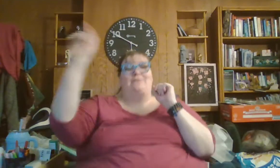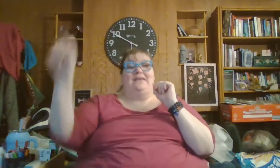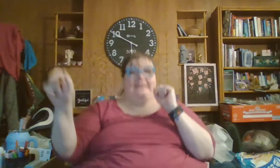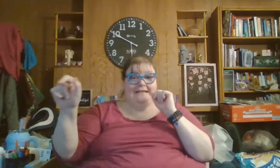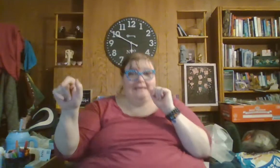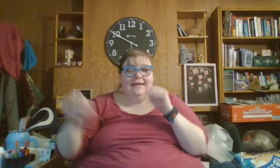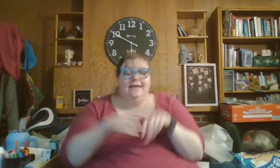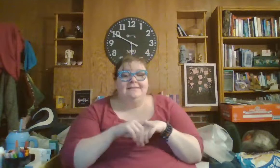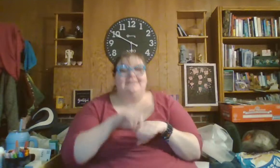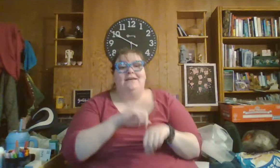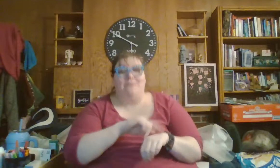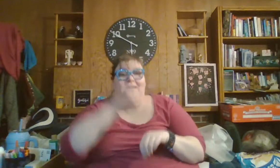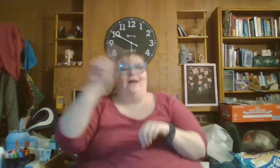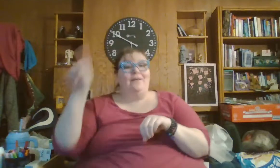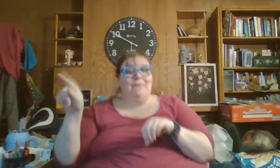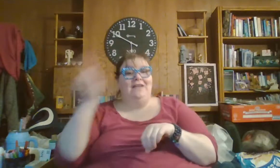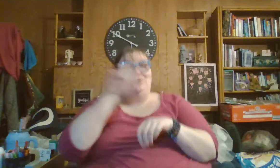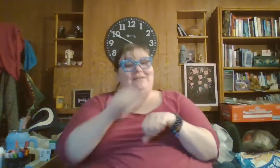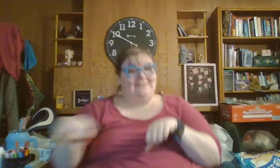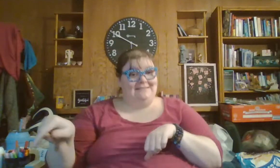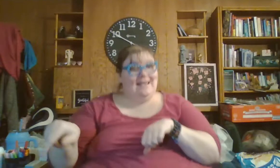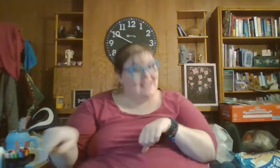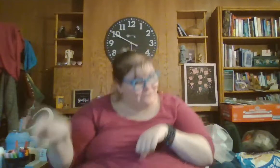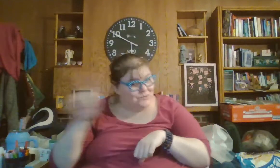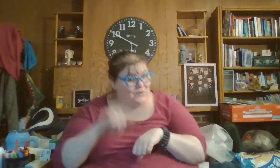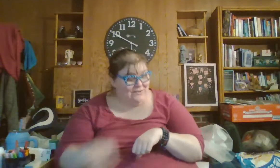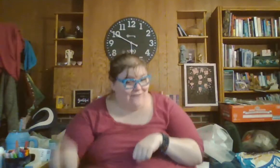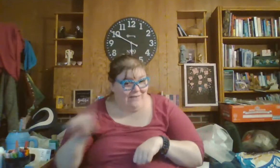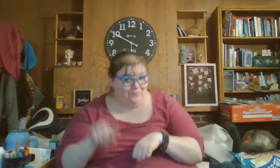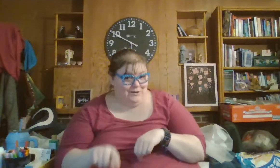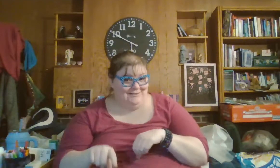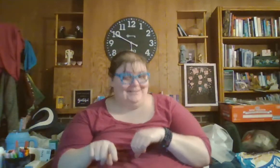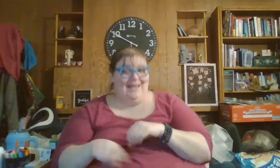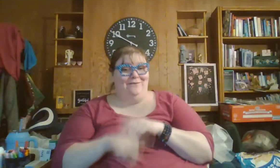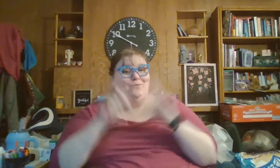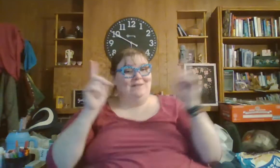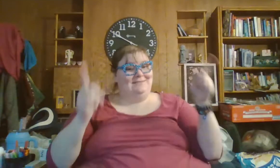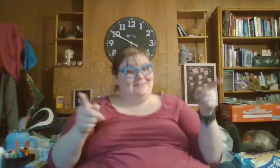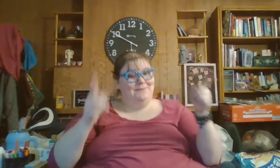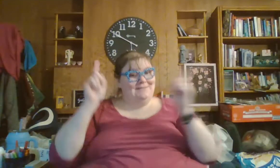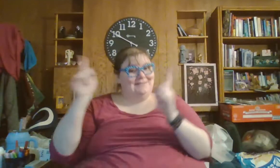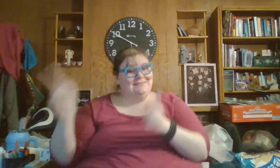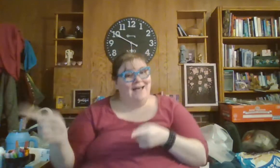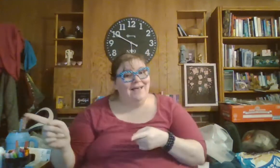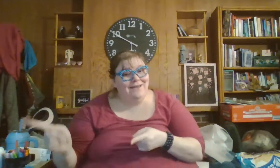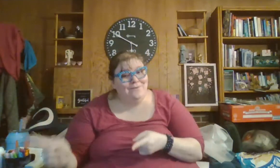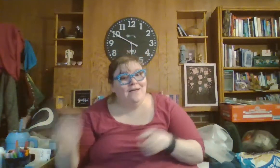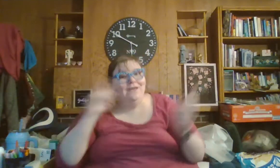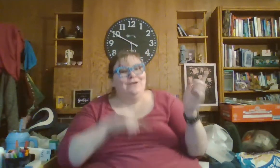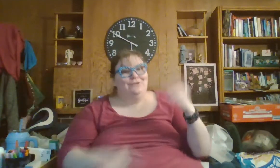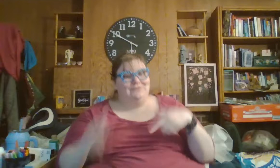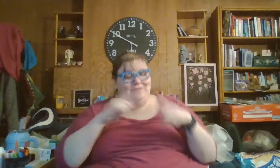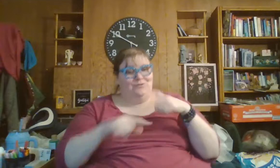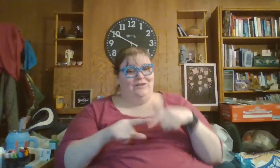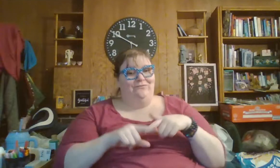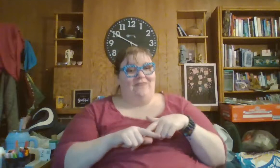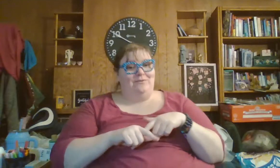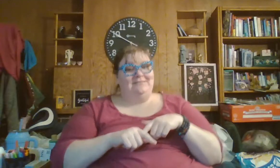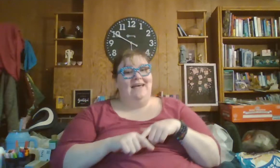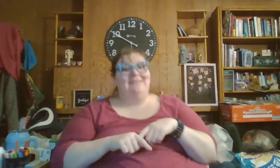in, sign me up, and you want to save 25%. If you pay 6 months at a time, you save 25%. So